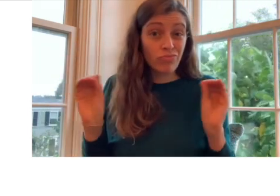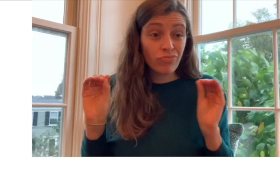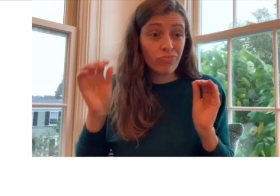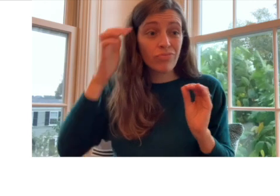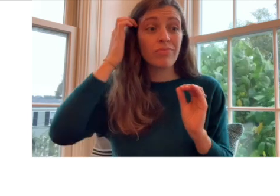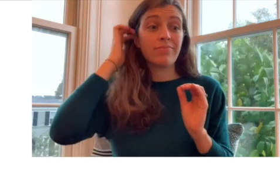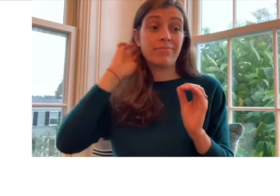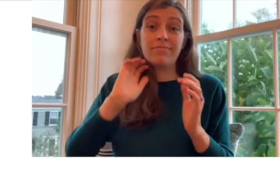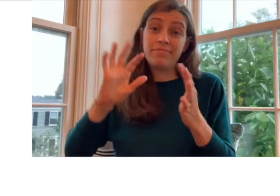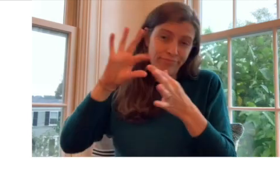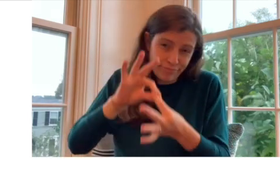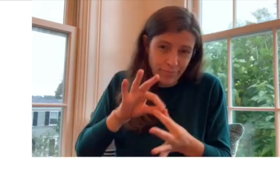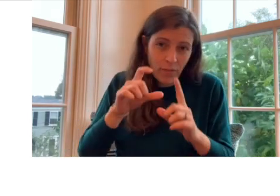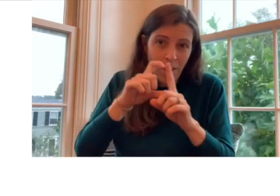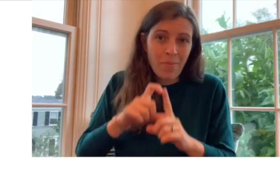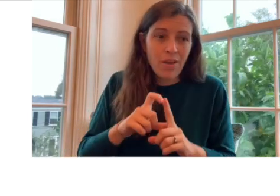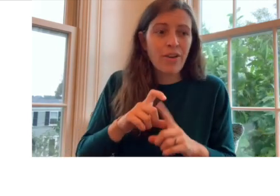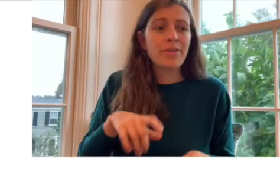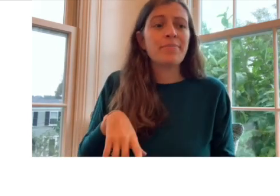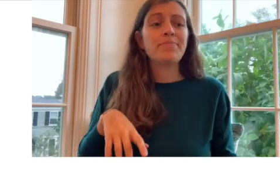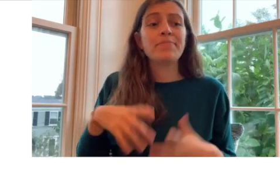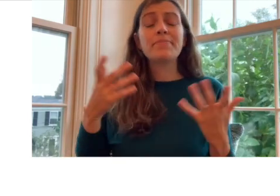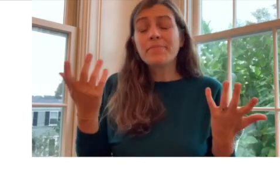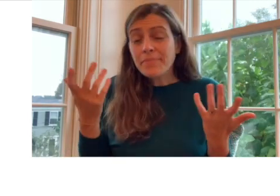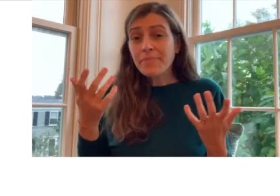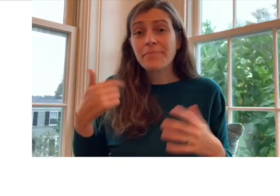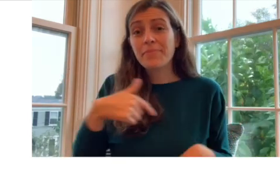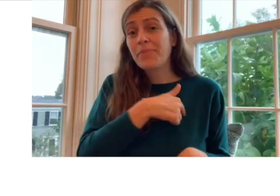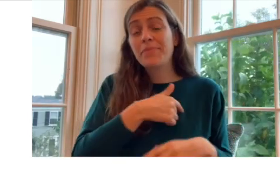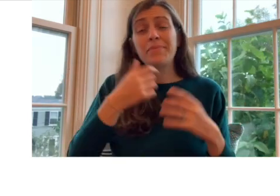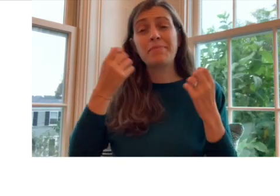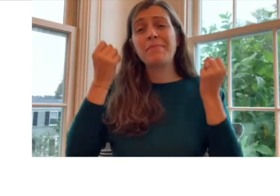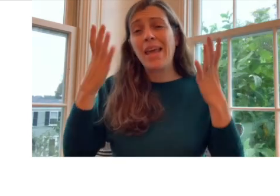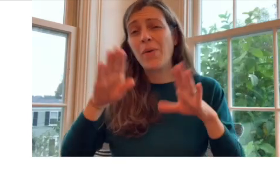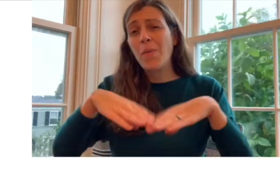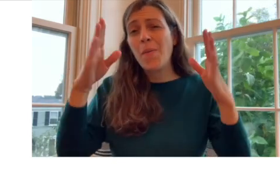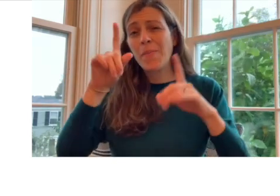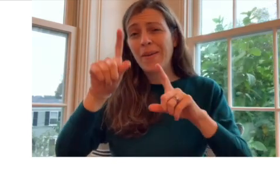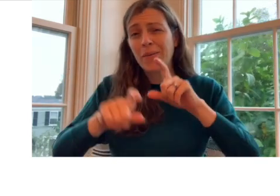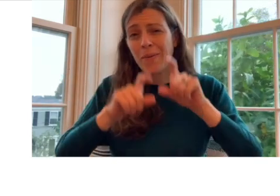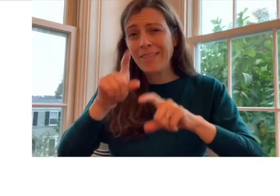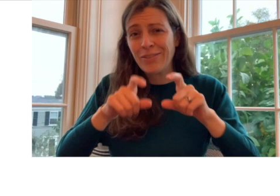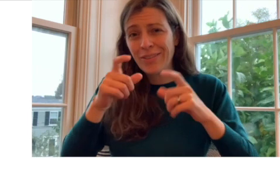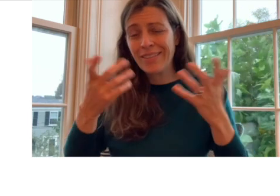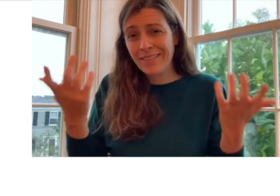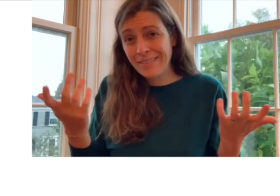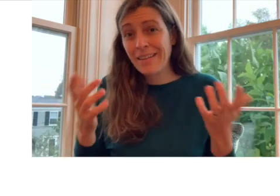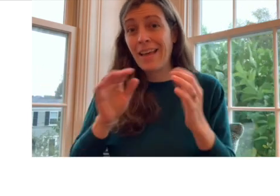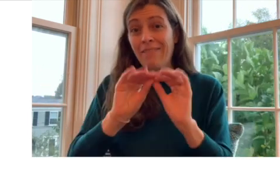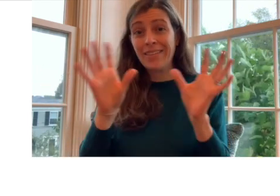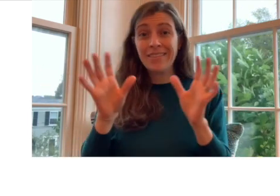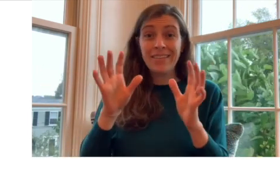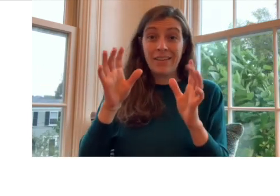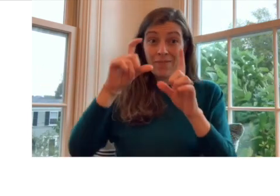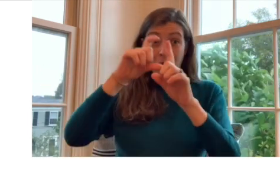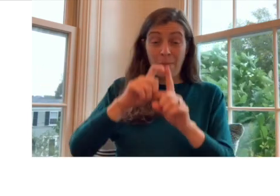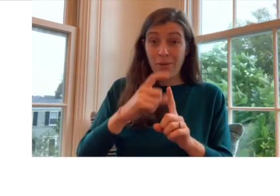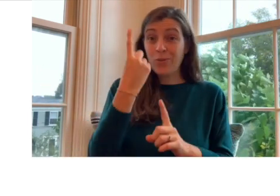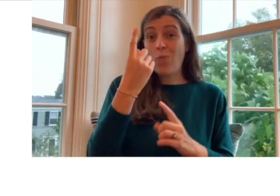early appear to be protected from the effects of language deprivation, at least in terms of vocabulary. There are lots of open questions that remain.